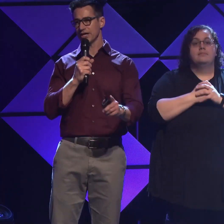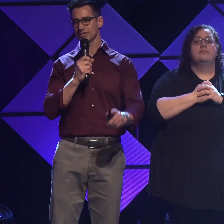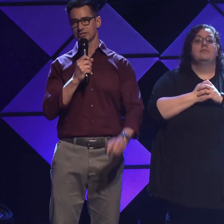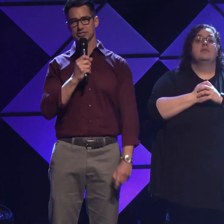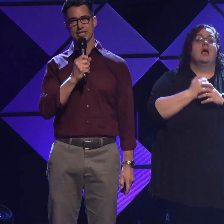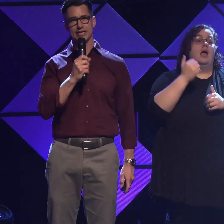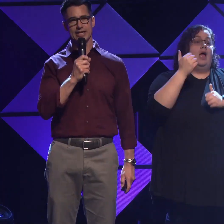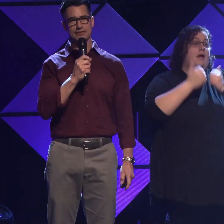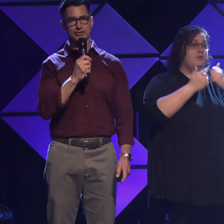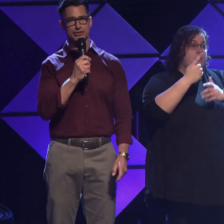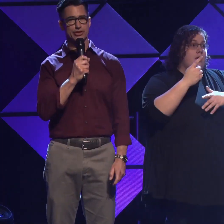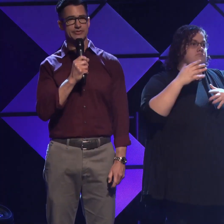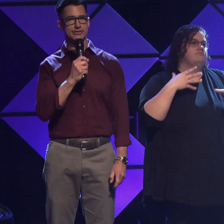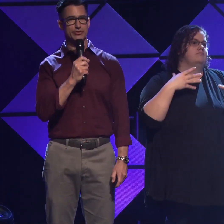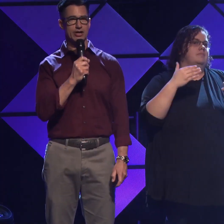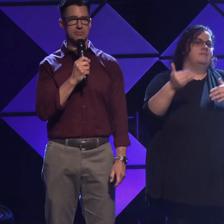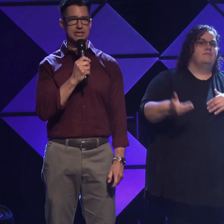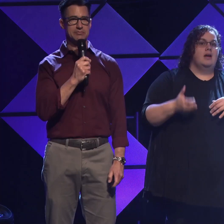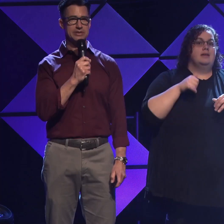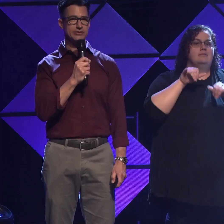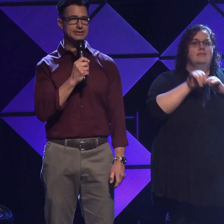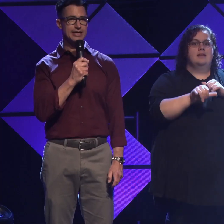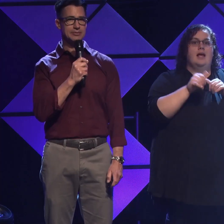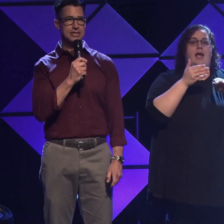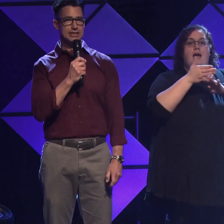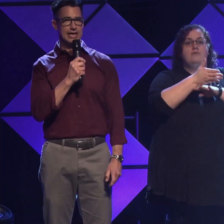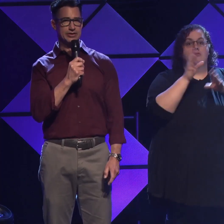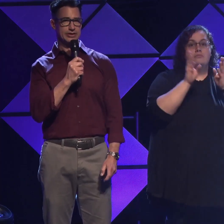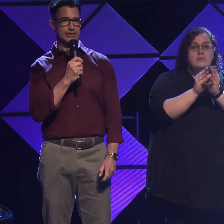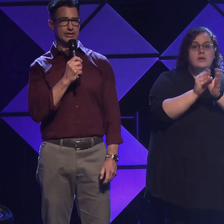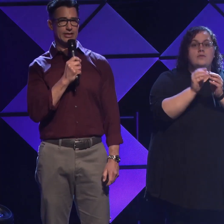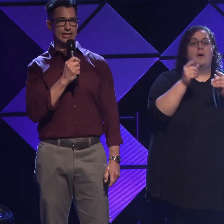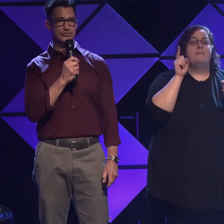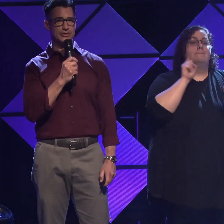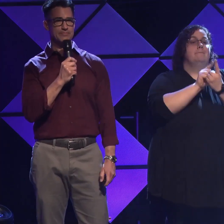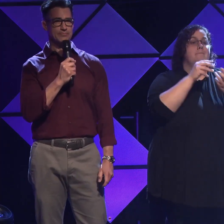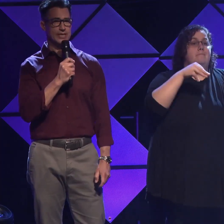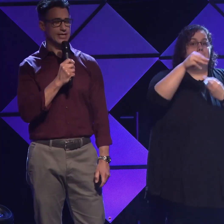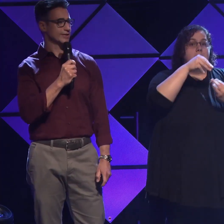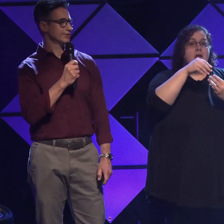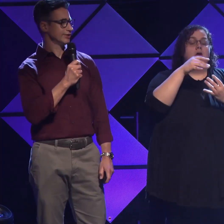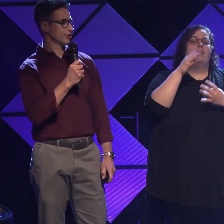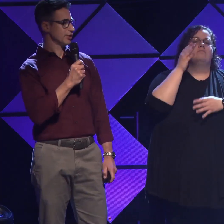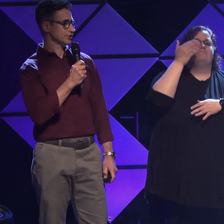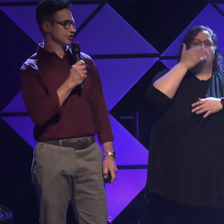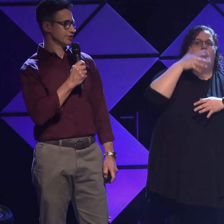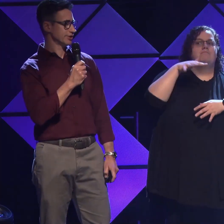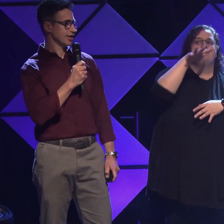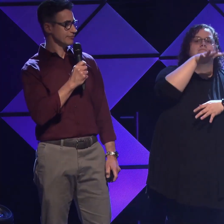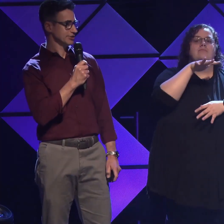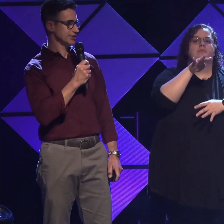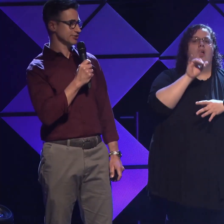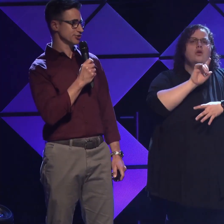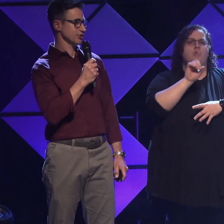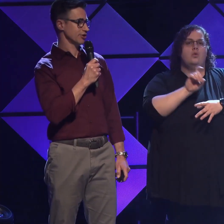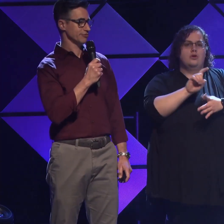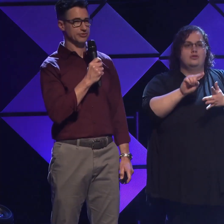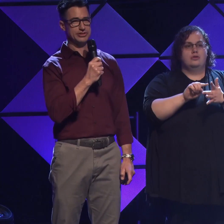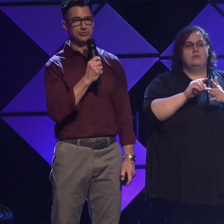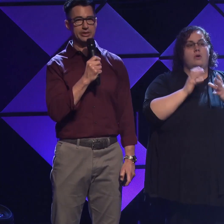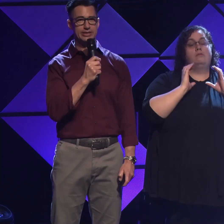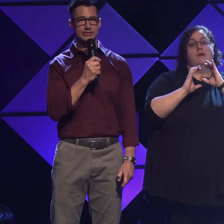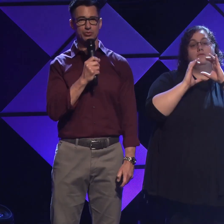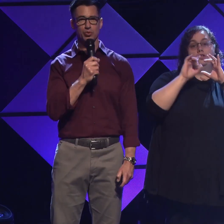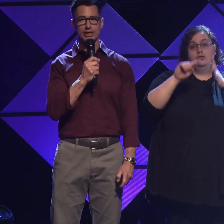everyone's invited to stay after the service for our meet and mingle time out in the atrium. And the conversation starter